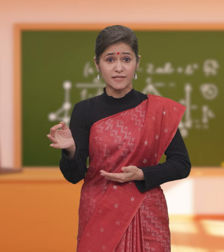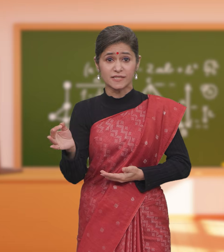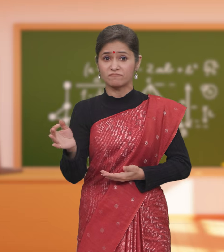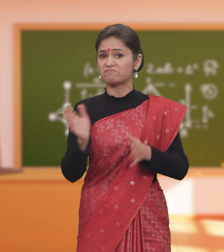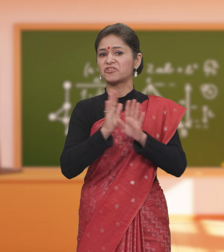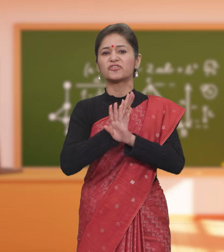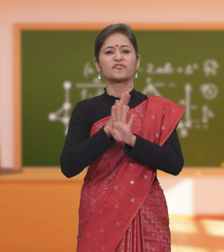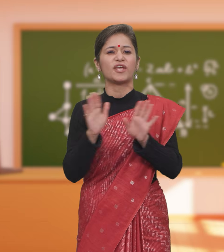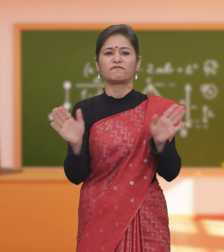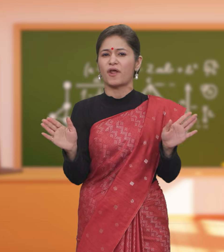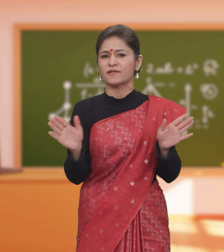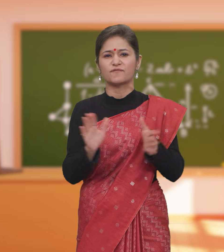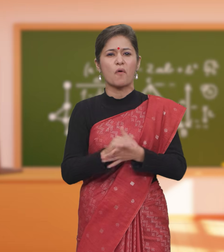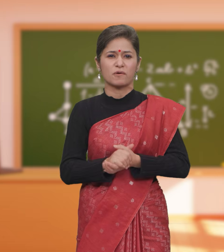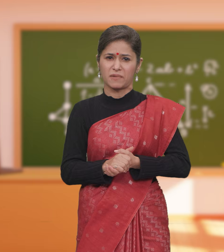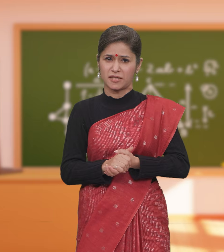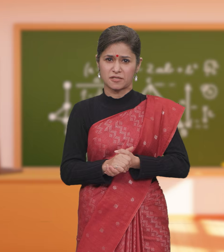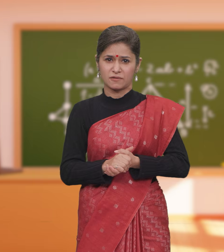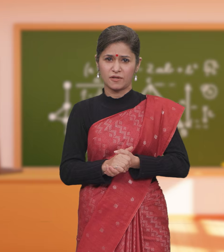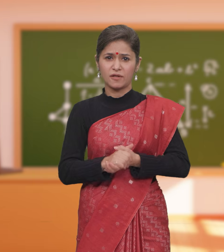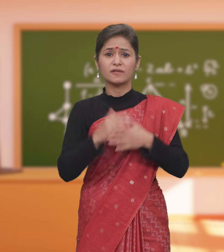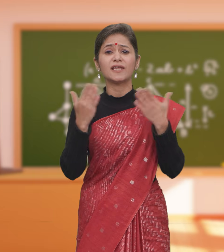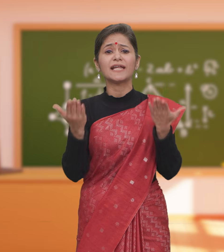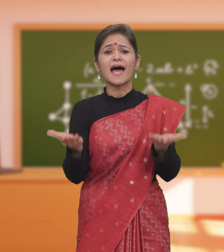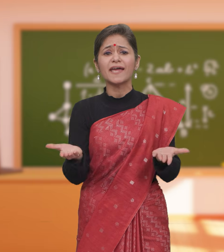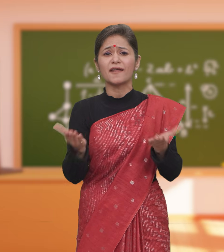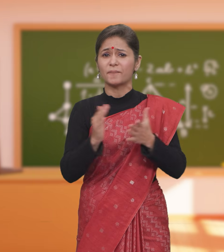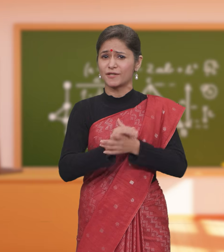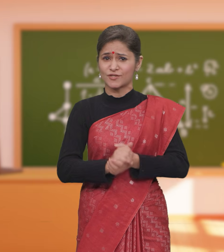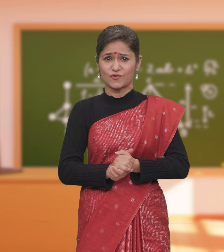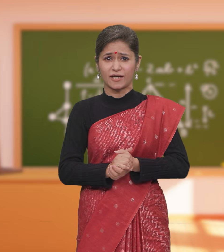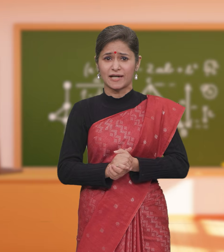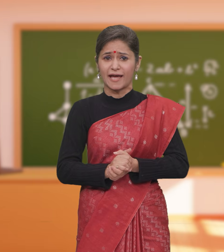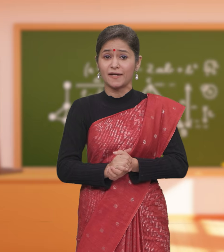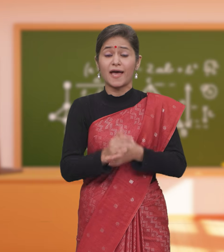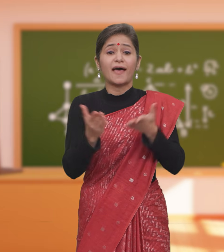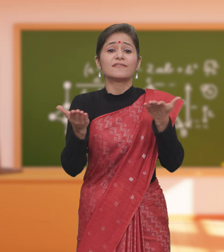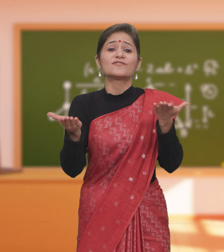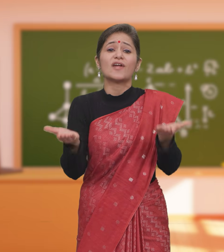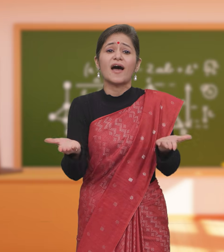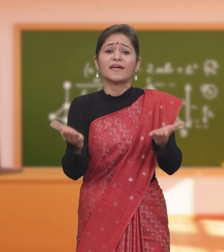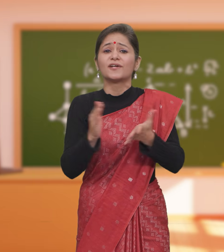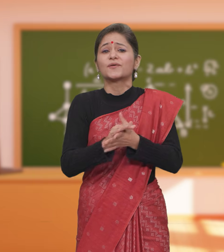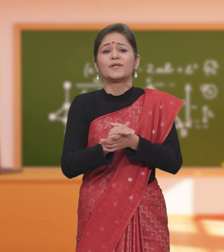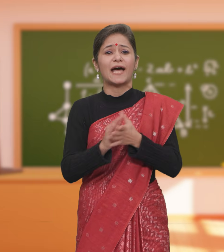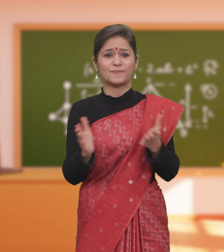fails, the three friends won't meet. They line up in a straight line and the triangle